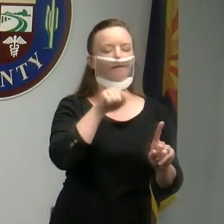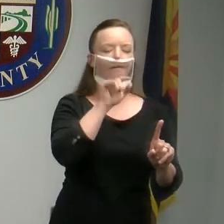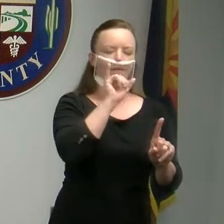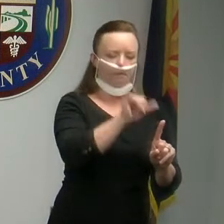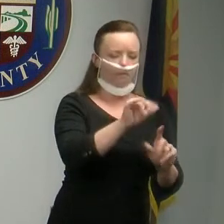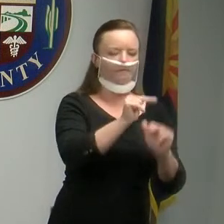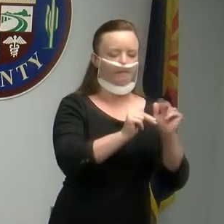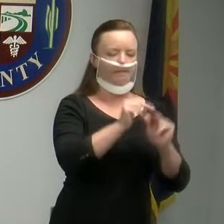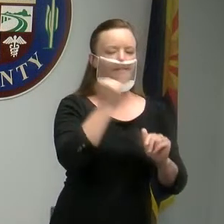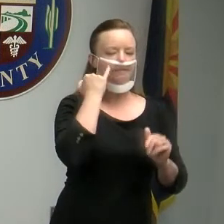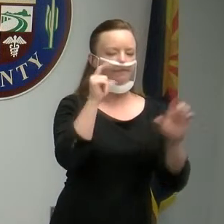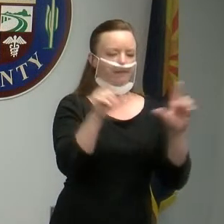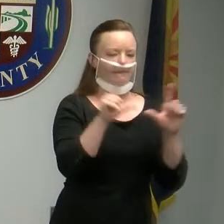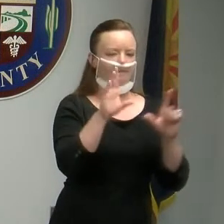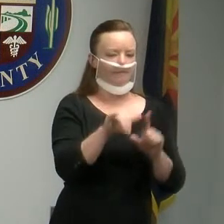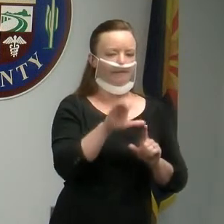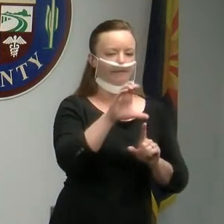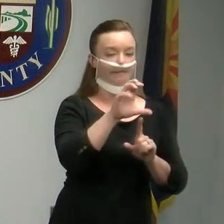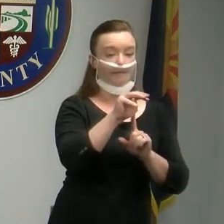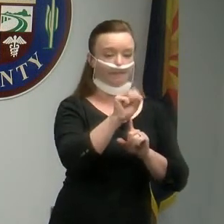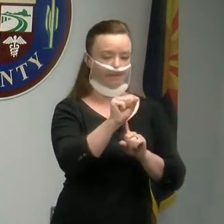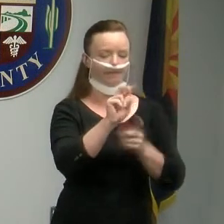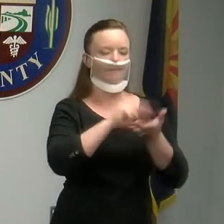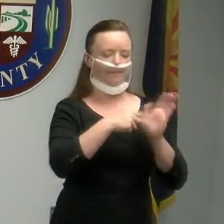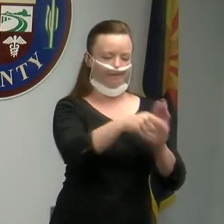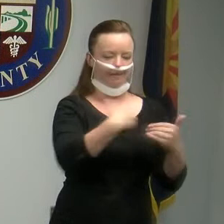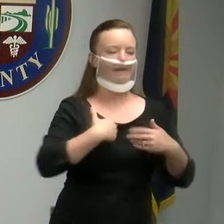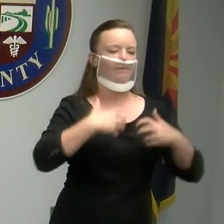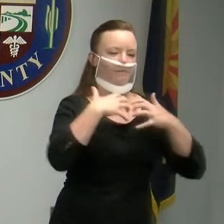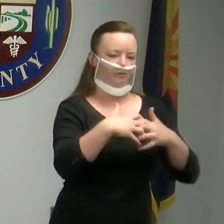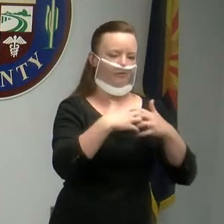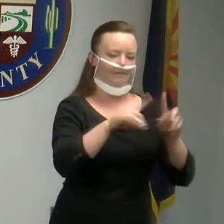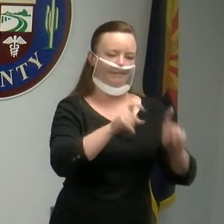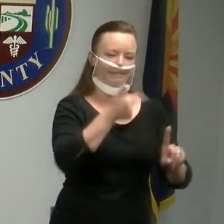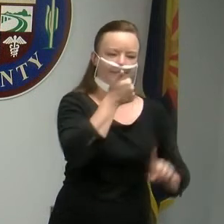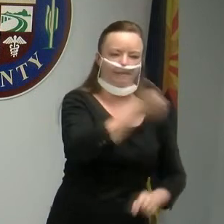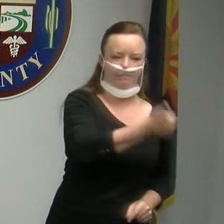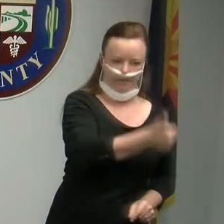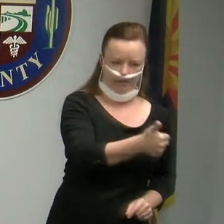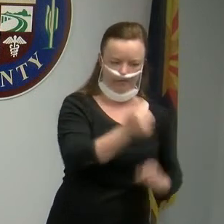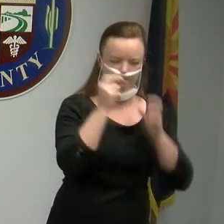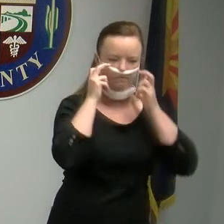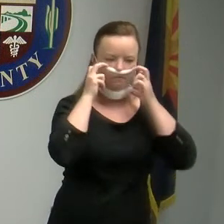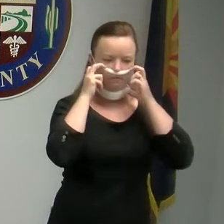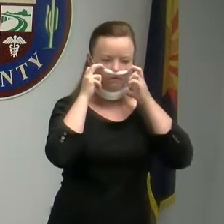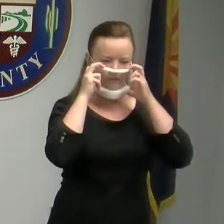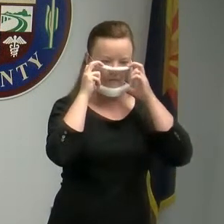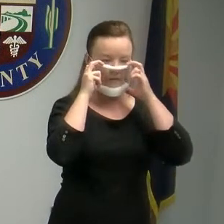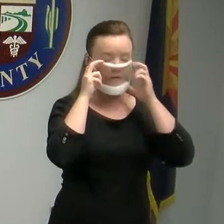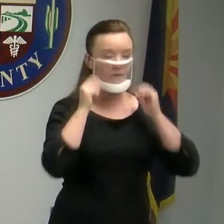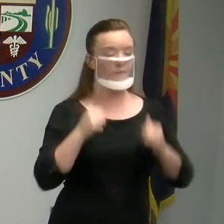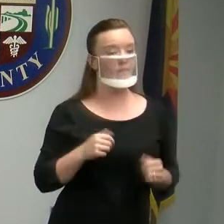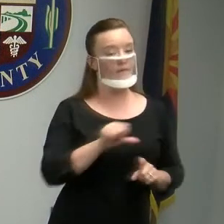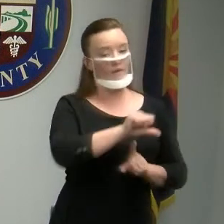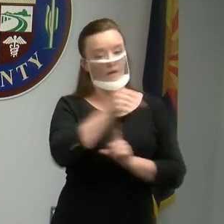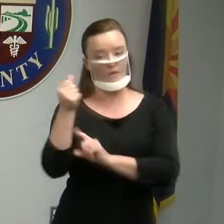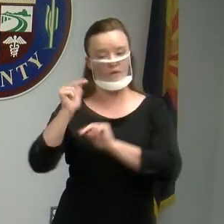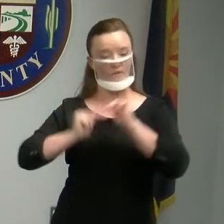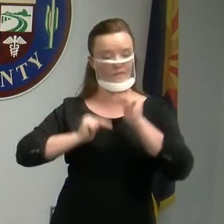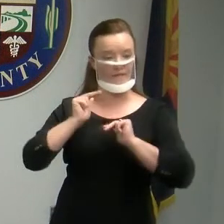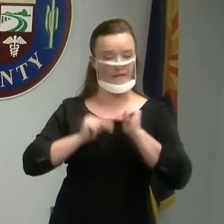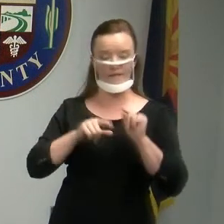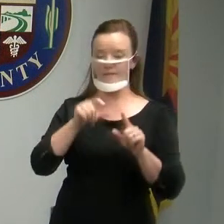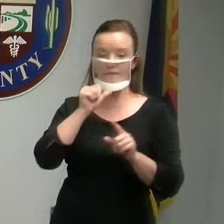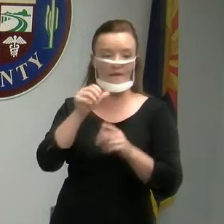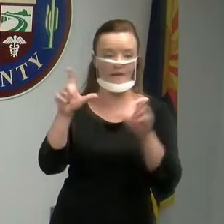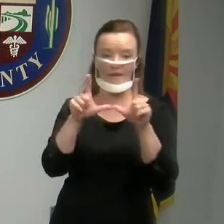machine, Sophia 2, so that they can do their own testing. And not only are we sending vendors in to provide testing for both long-term care facilities